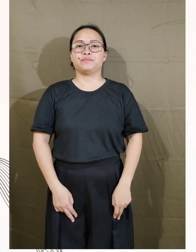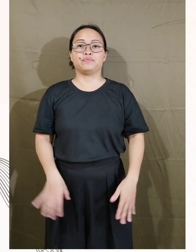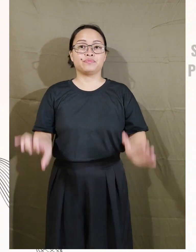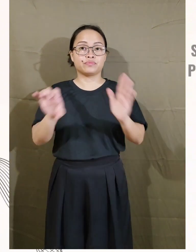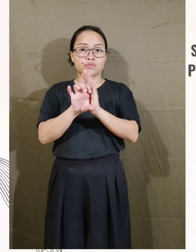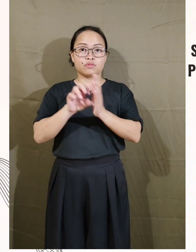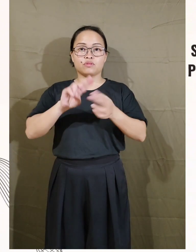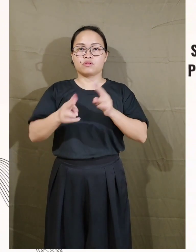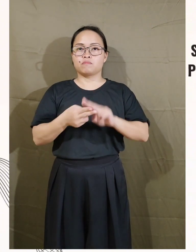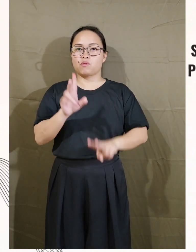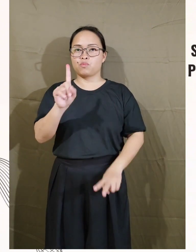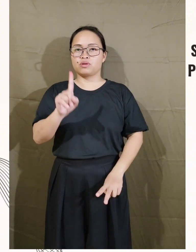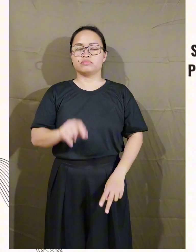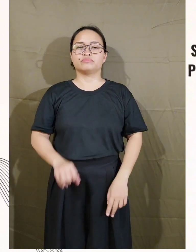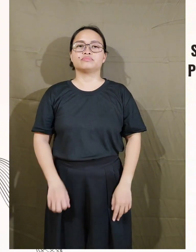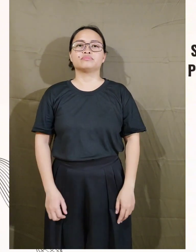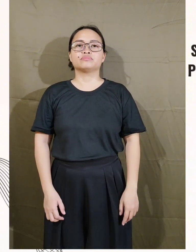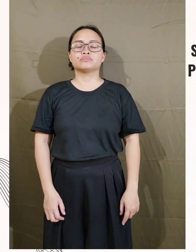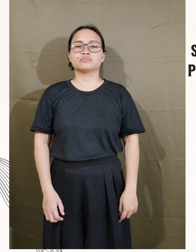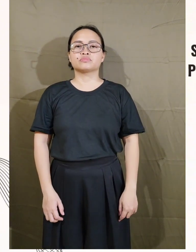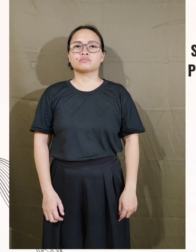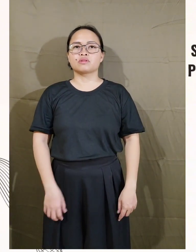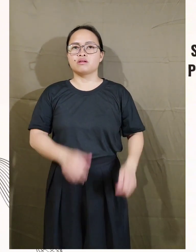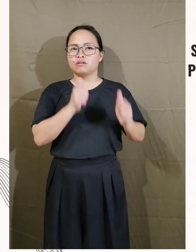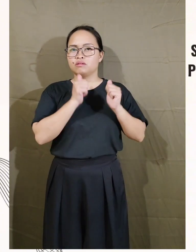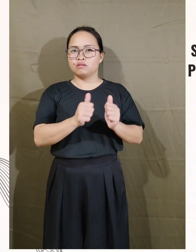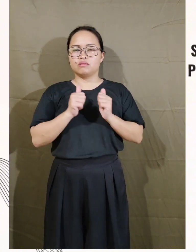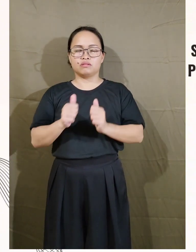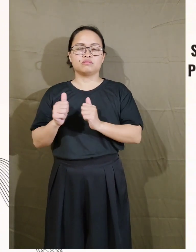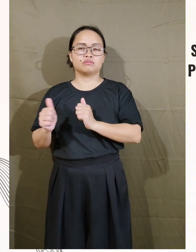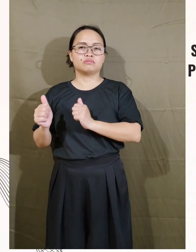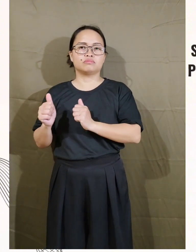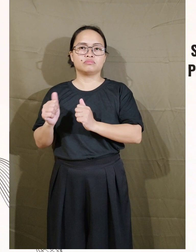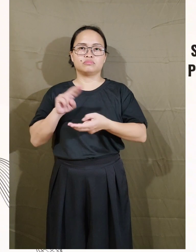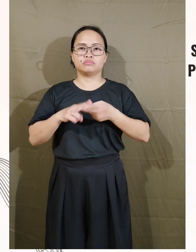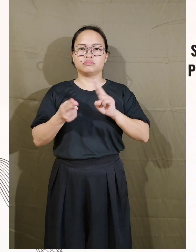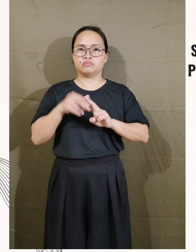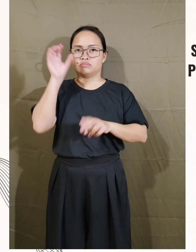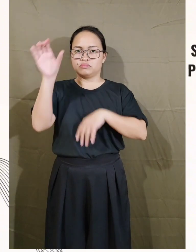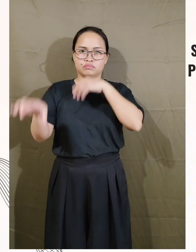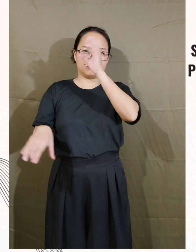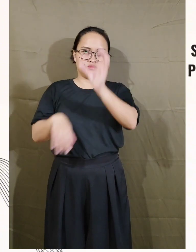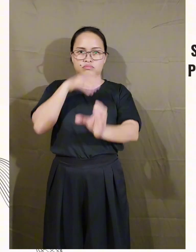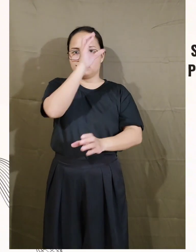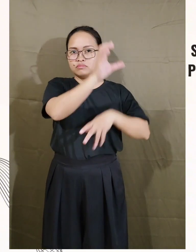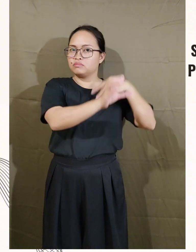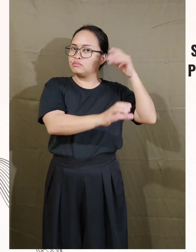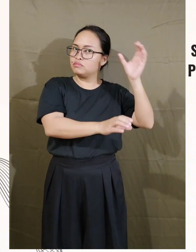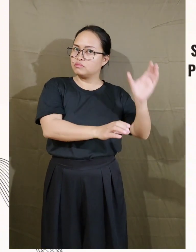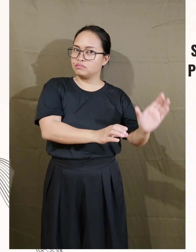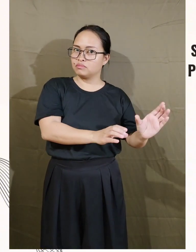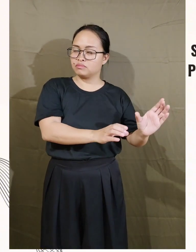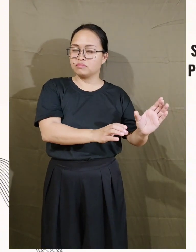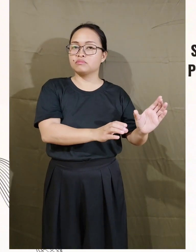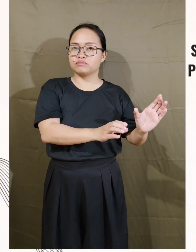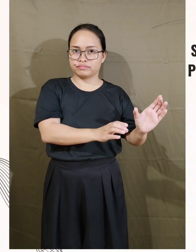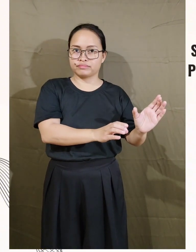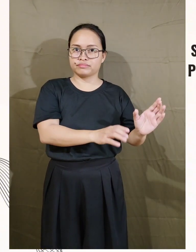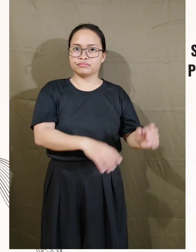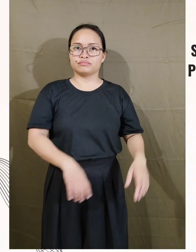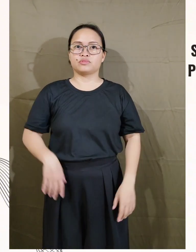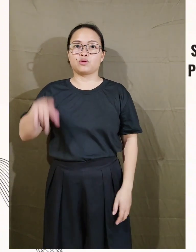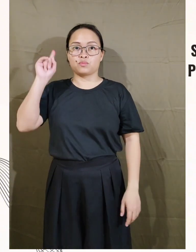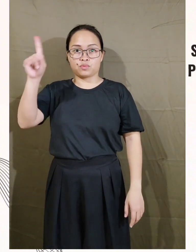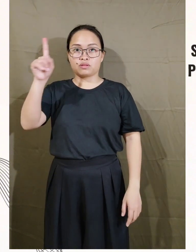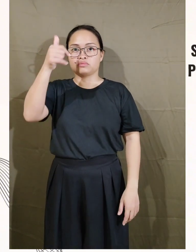Example number 1. Align the numbers vertically, placing the digits in each place